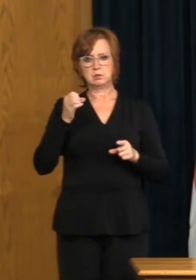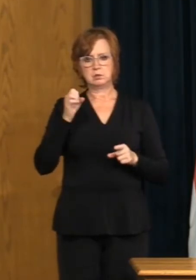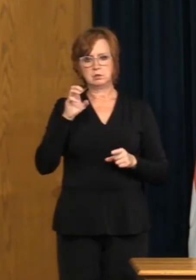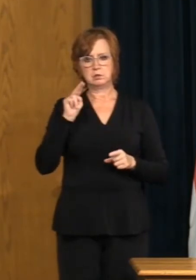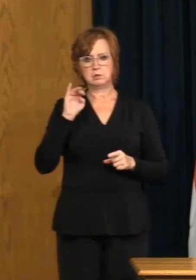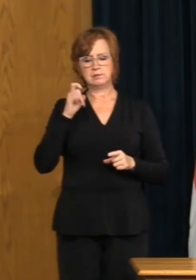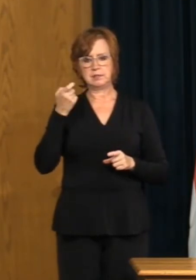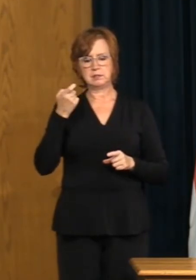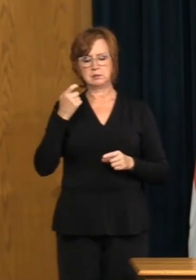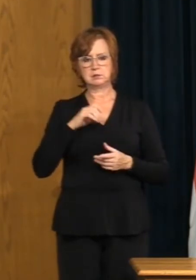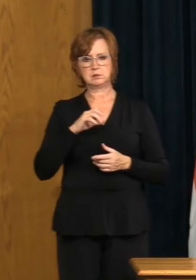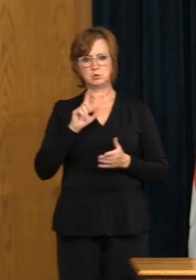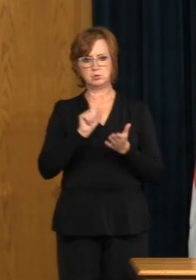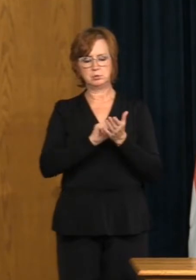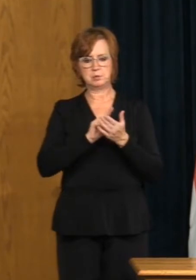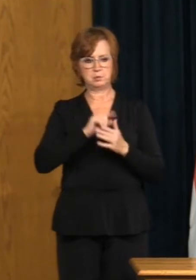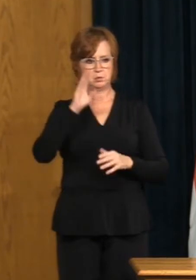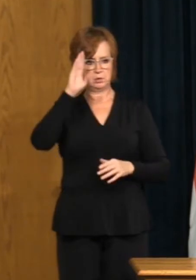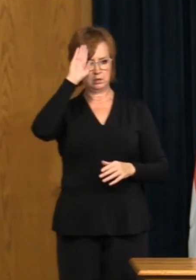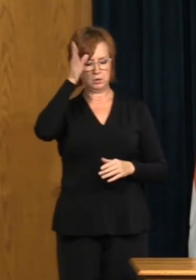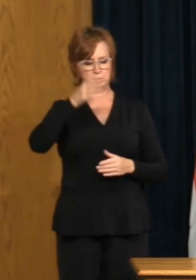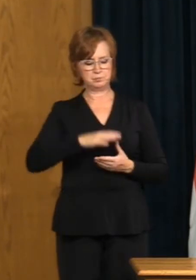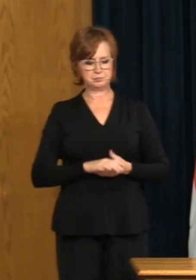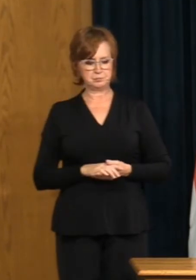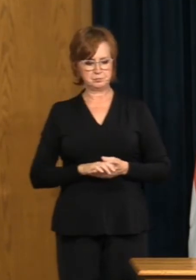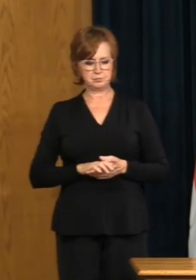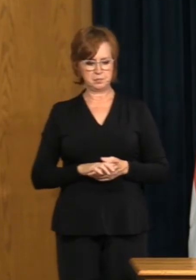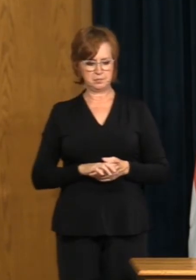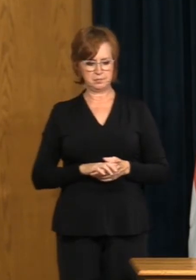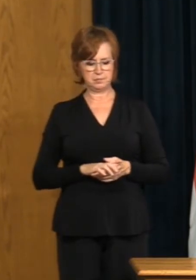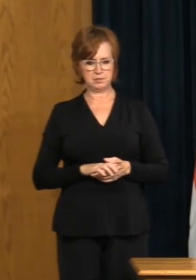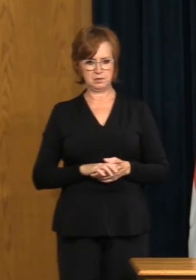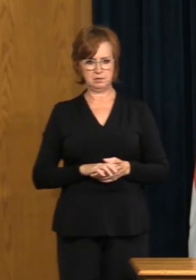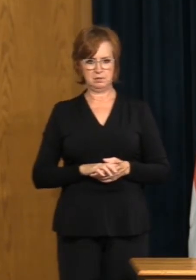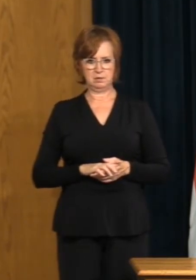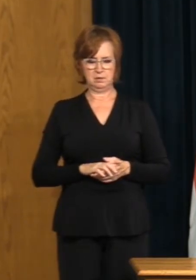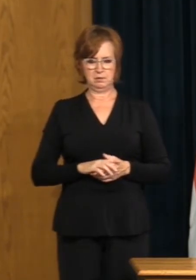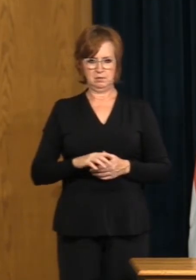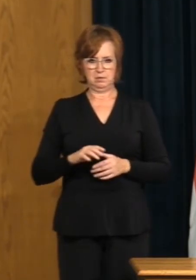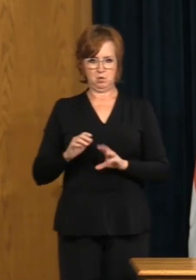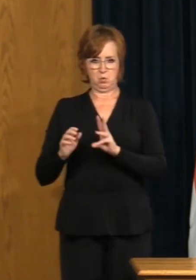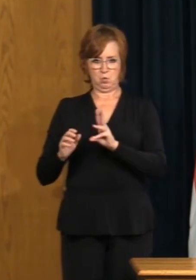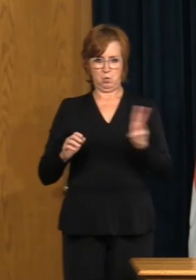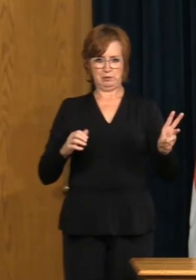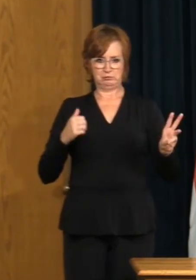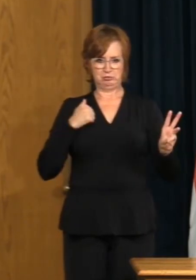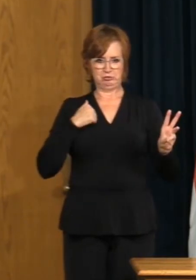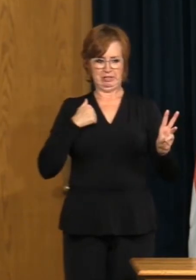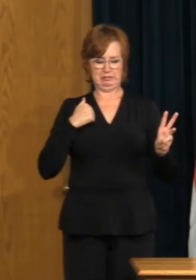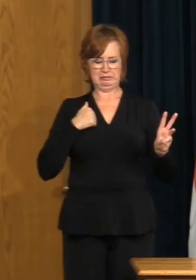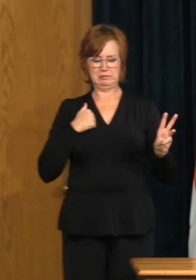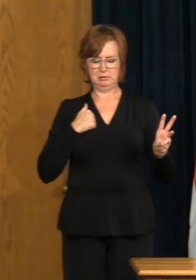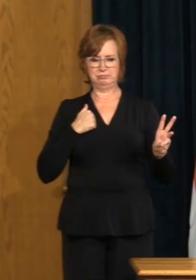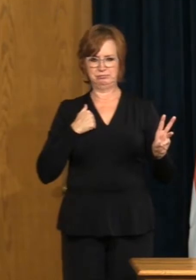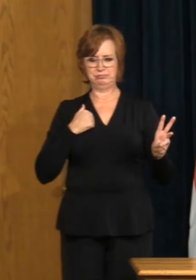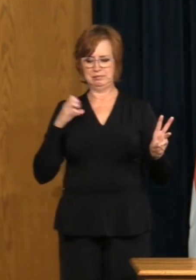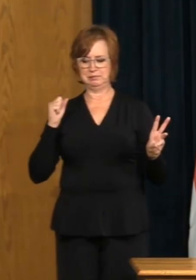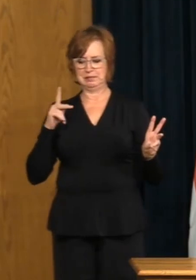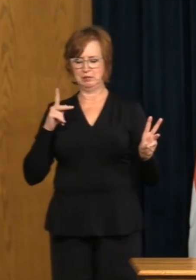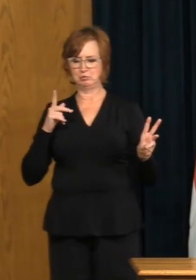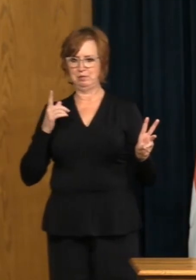afternoon, Dr. Shahab. Saskatchewan is very happily an outlier in Western Canada right now as we see the number of